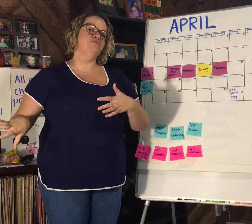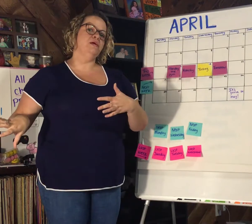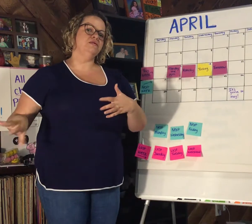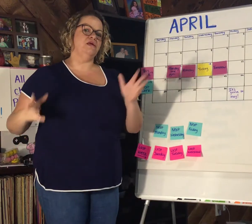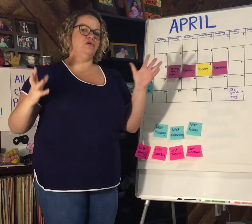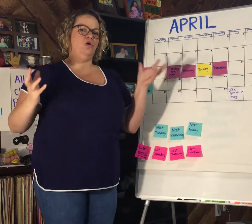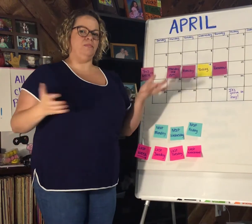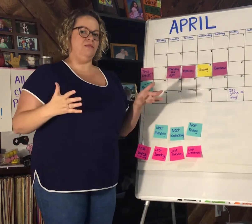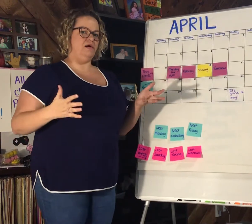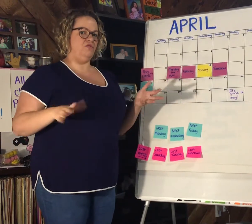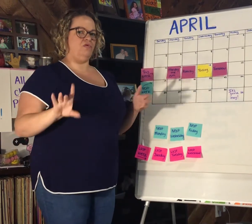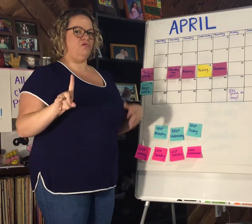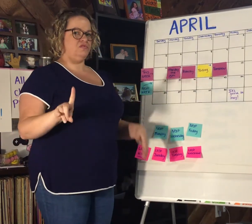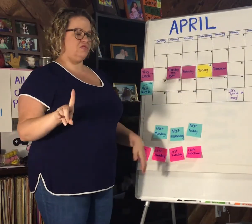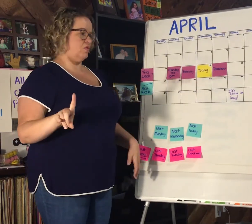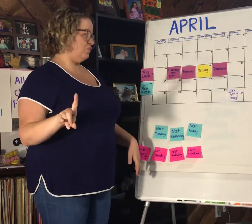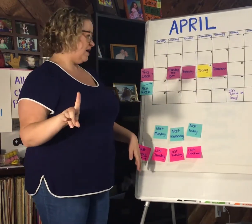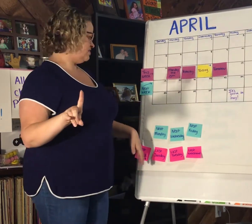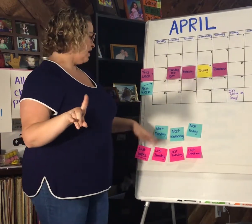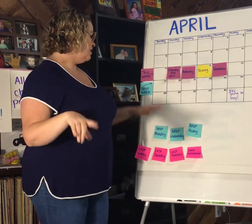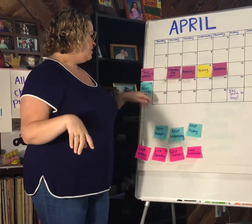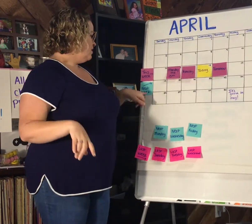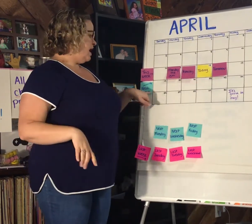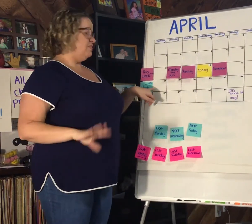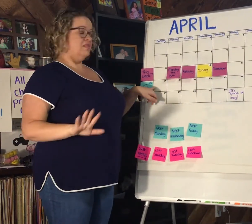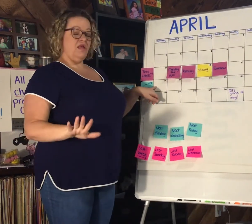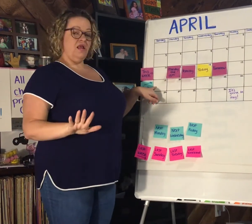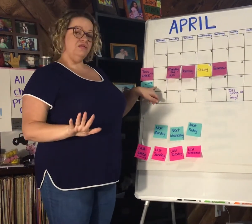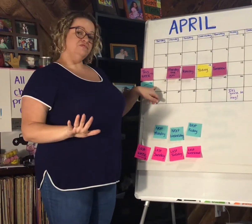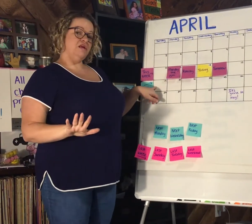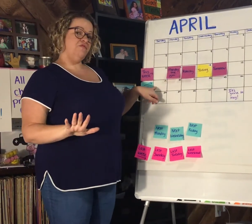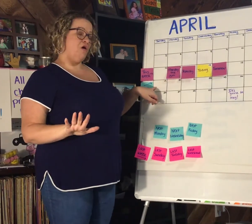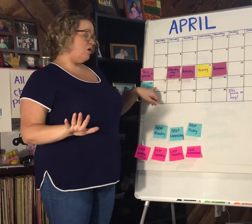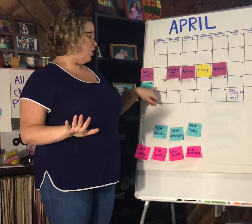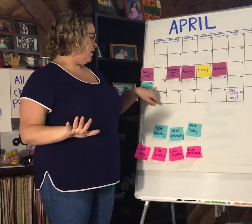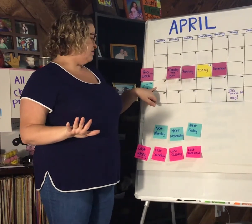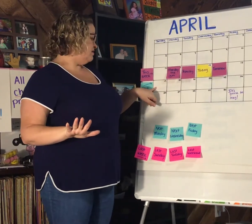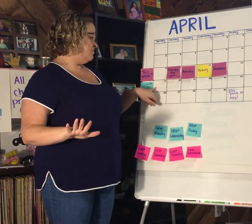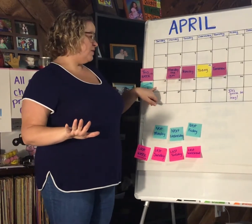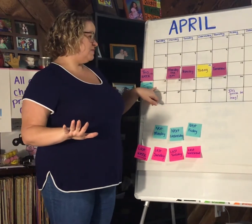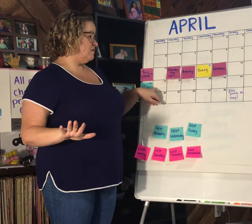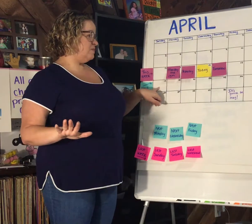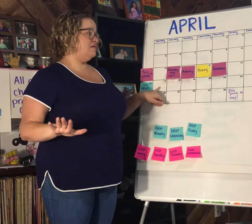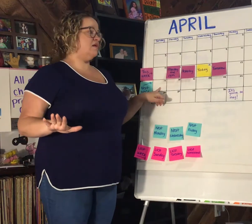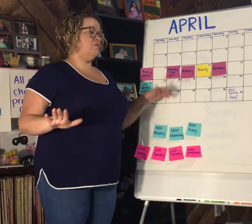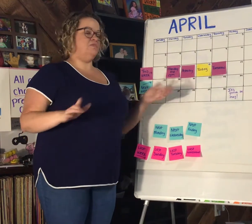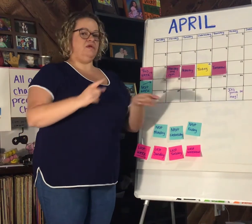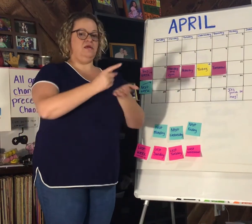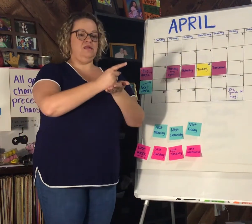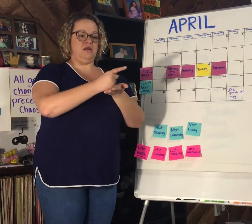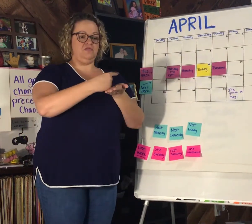movement. They don't abide by the rules, so hold that thought. And just for our intents and purposes, please sign with me next